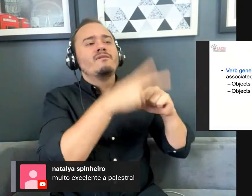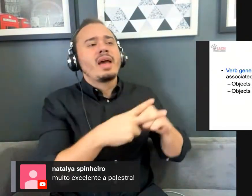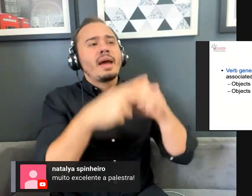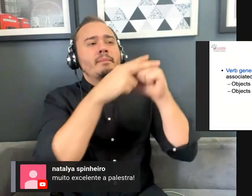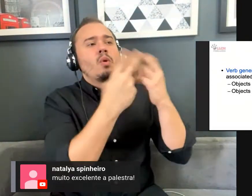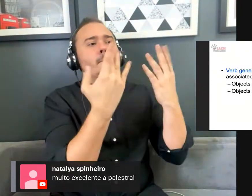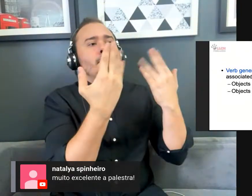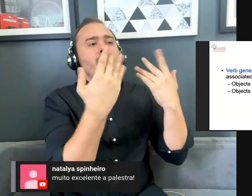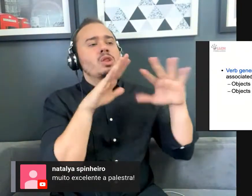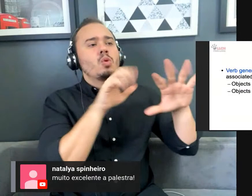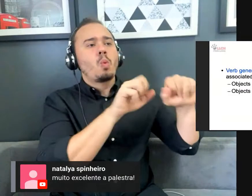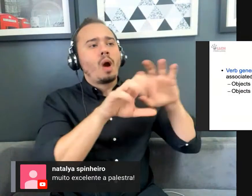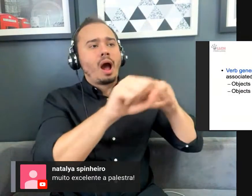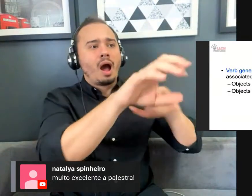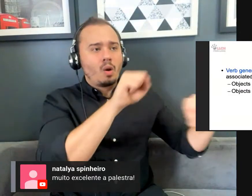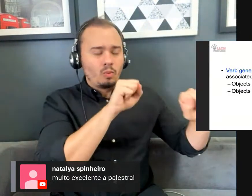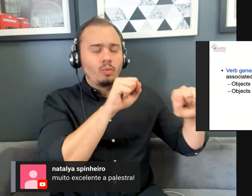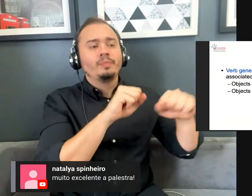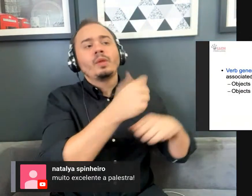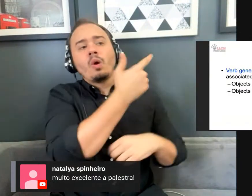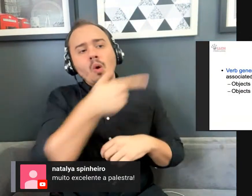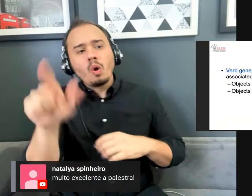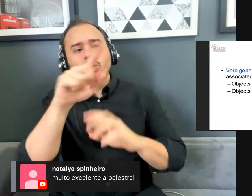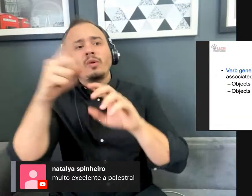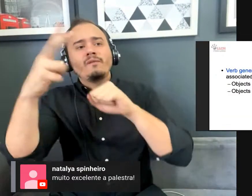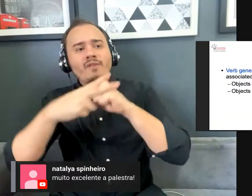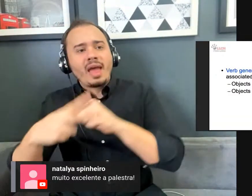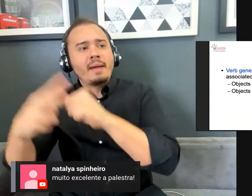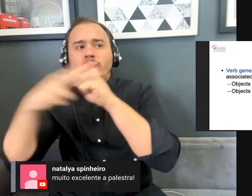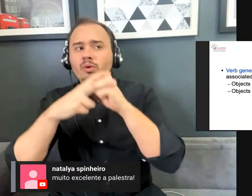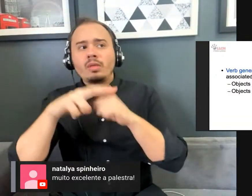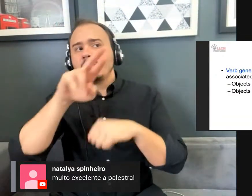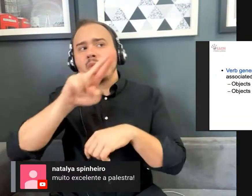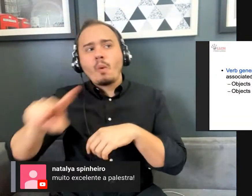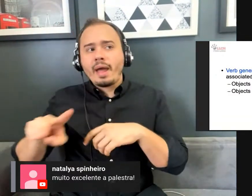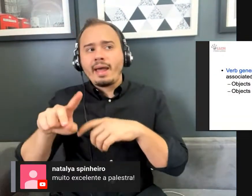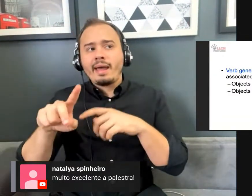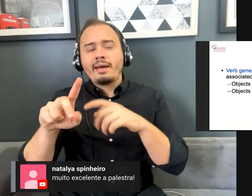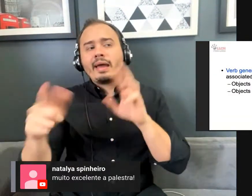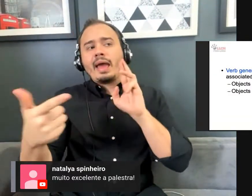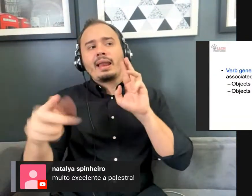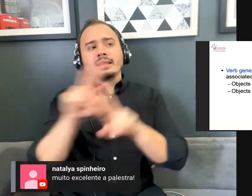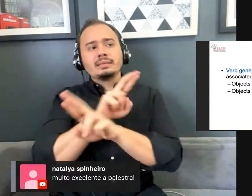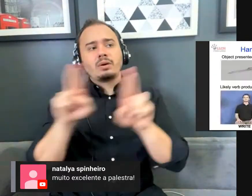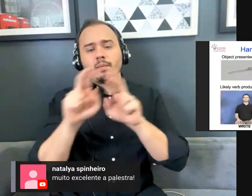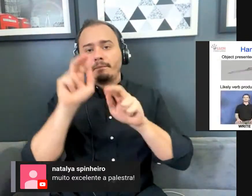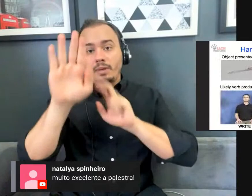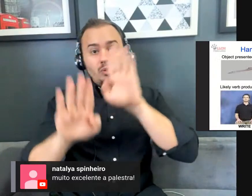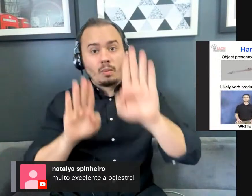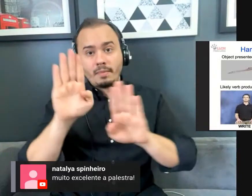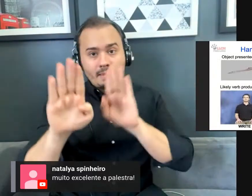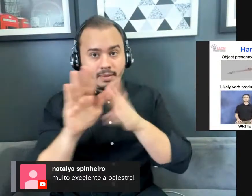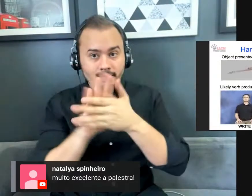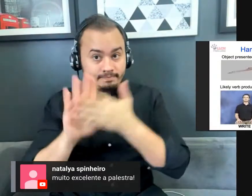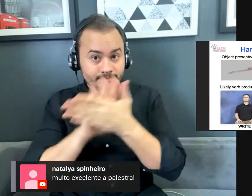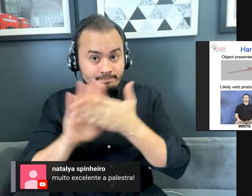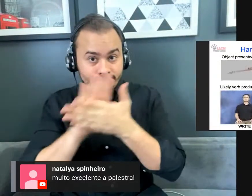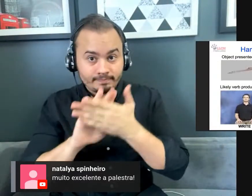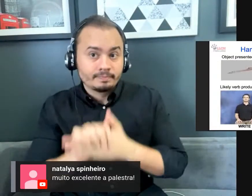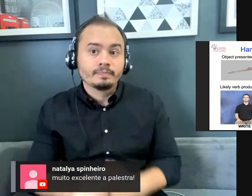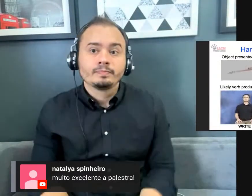this pantomimic quality. Okay, so we could compare pantomimic with non-pantomimic verb production. So here's what these look